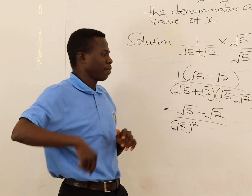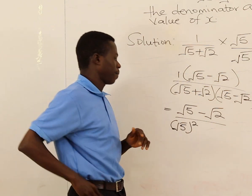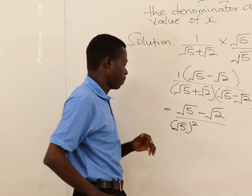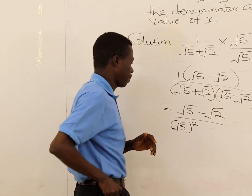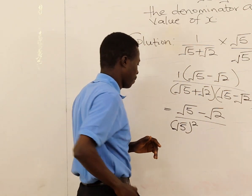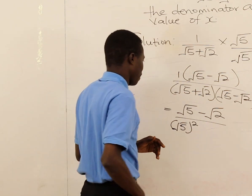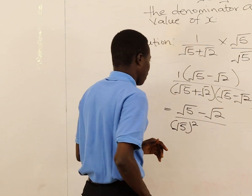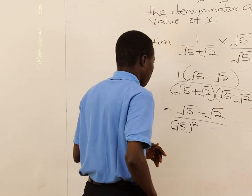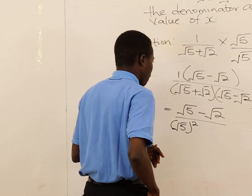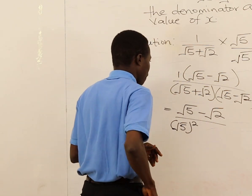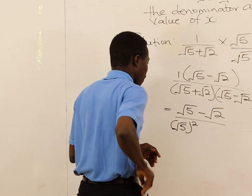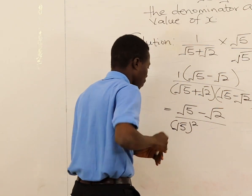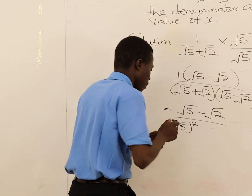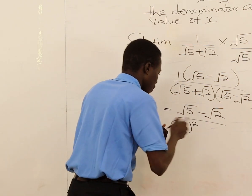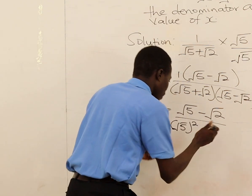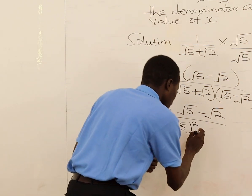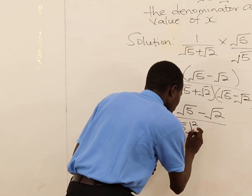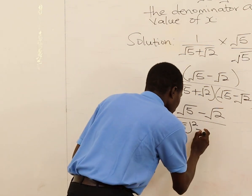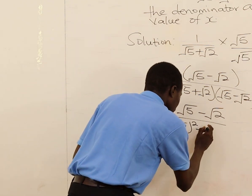Now, with